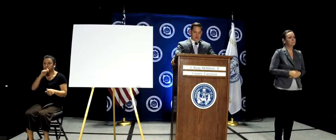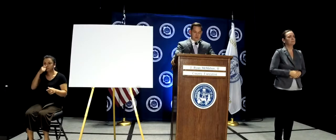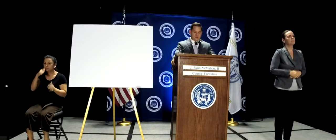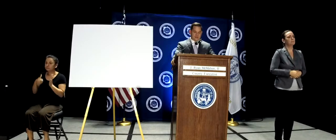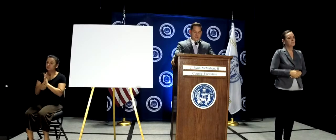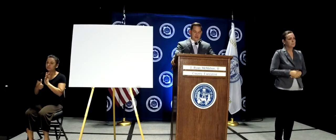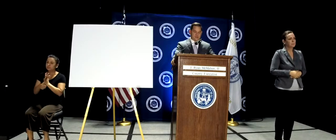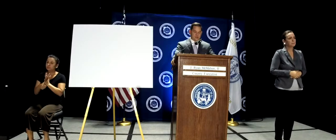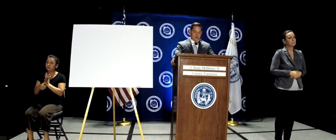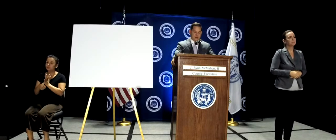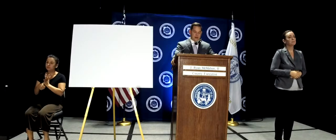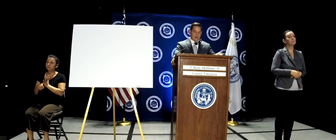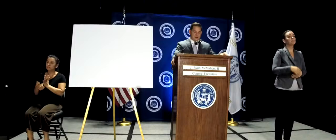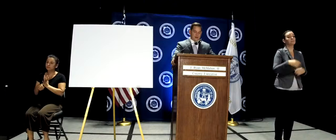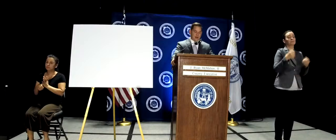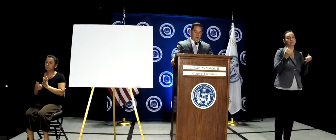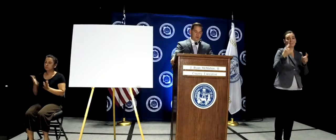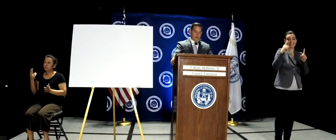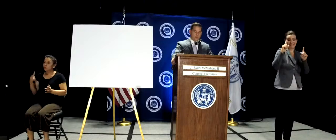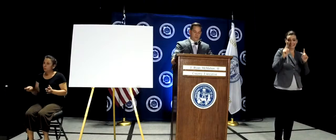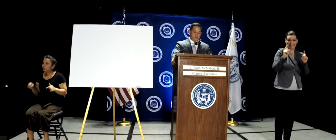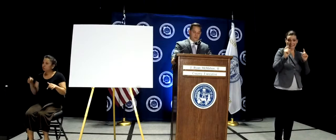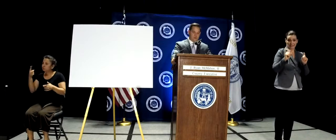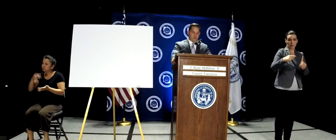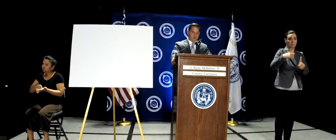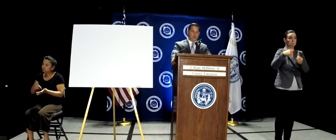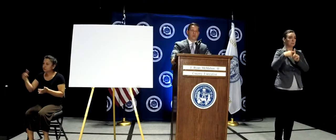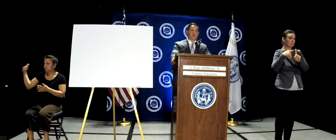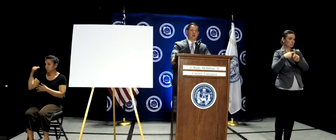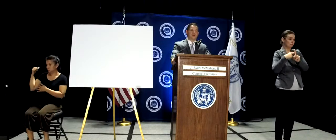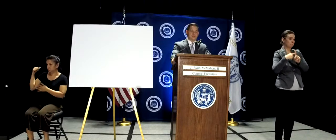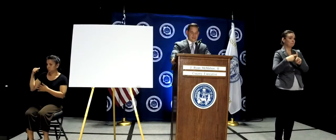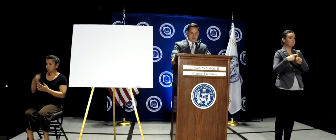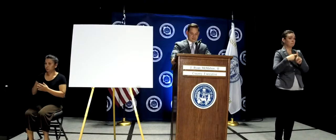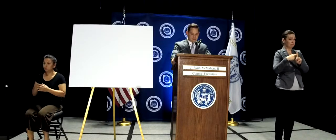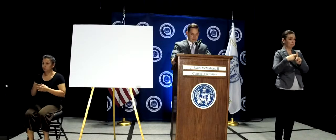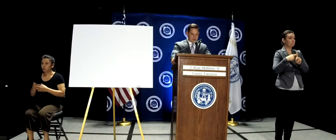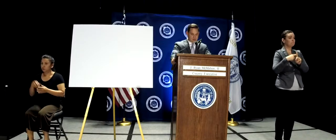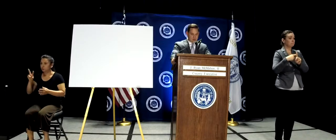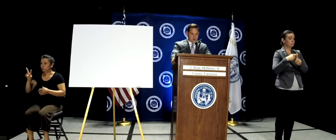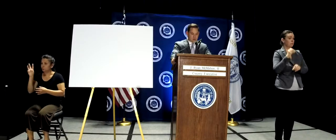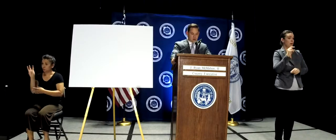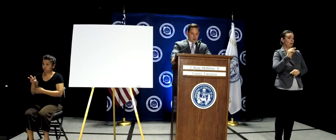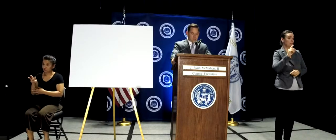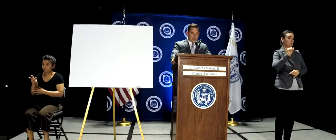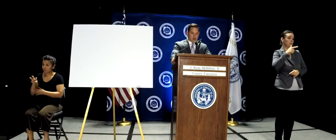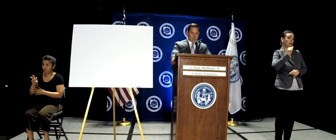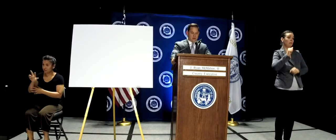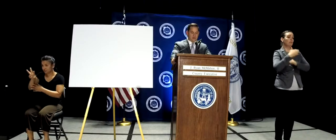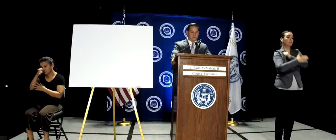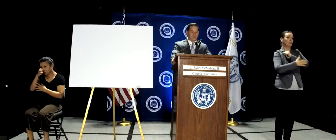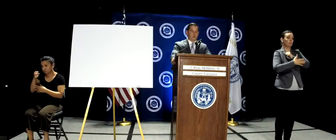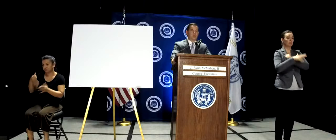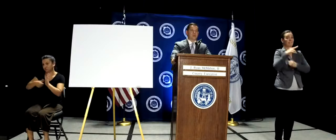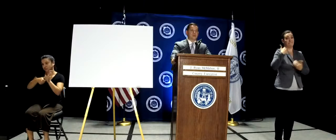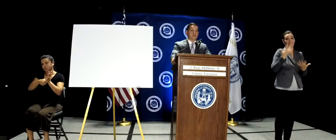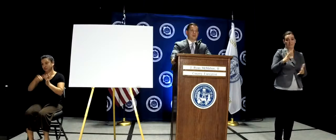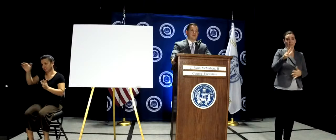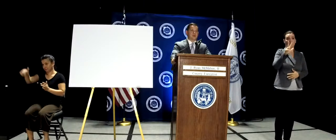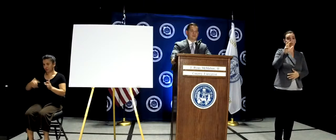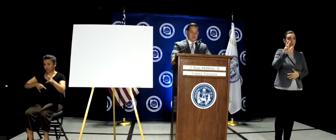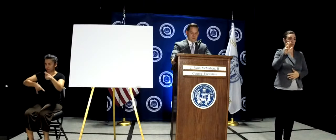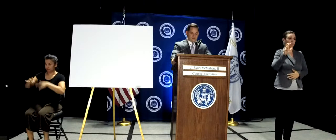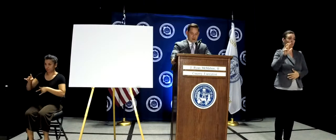cases, since yesterday in Onondaga County, we've received over 2,300 tests. Again, our mandate for the region